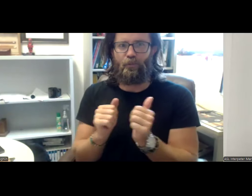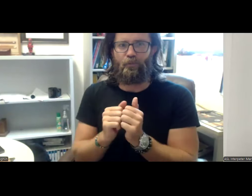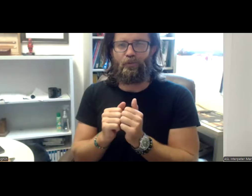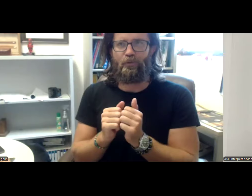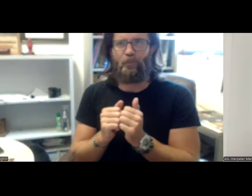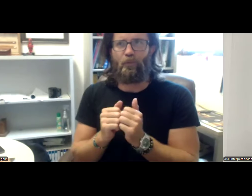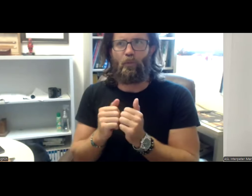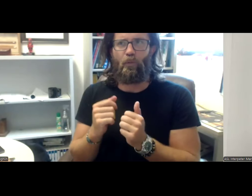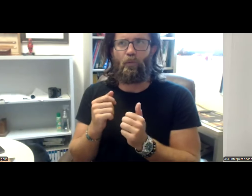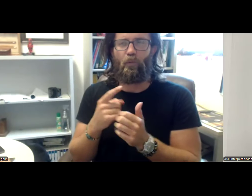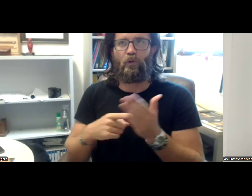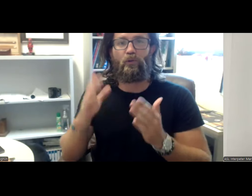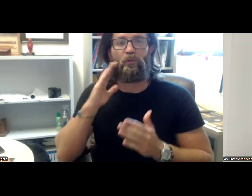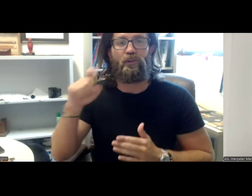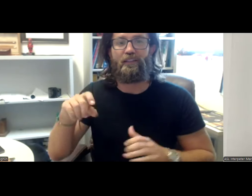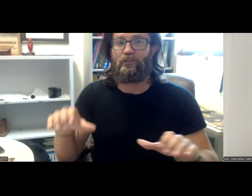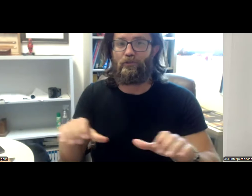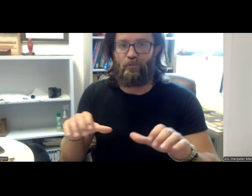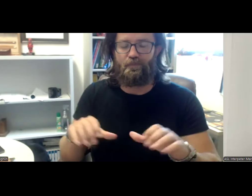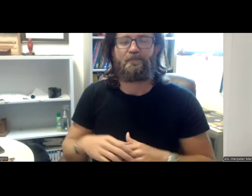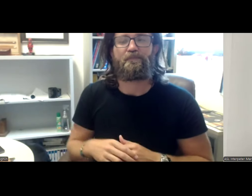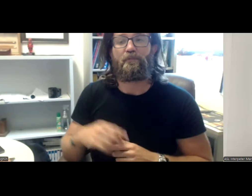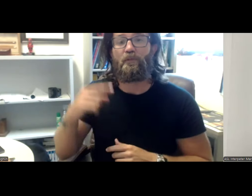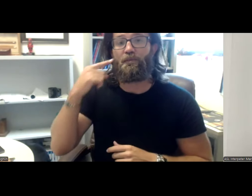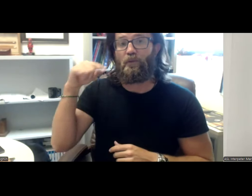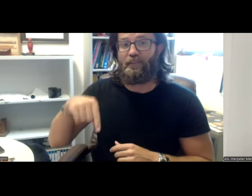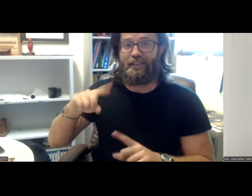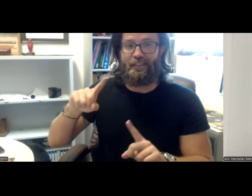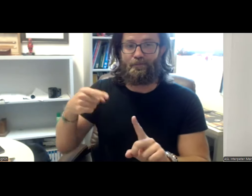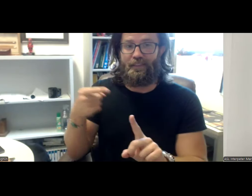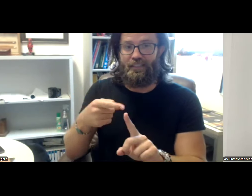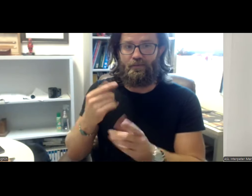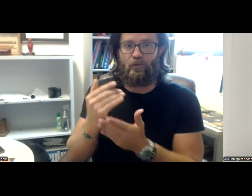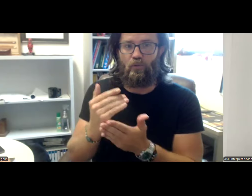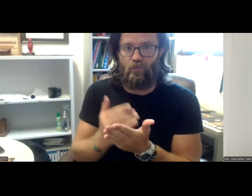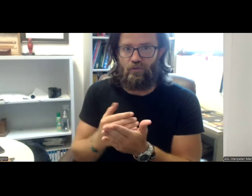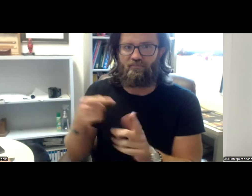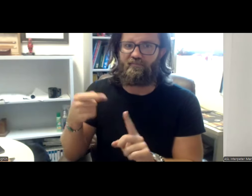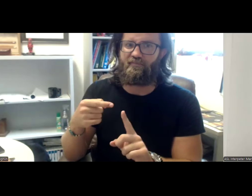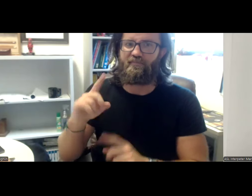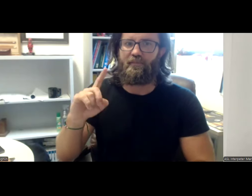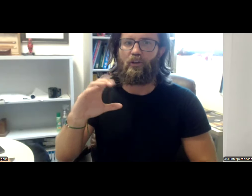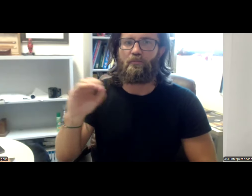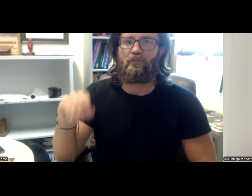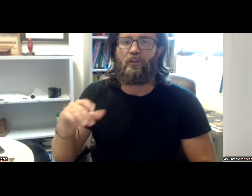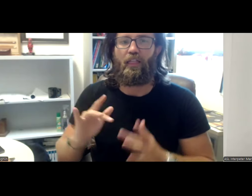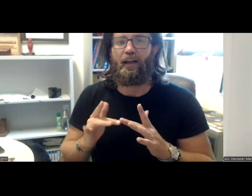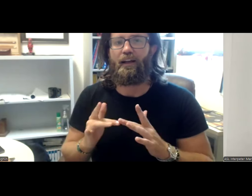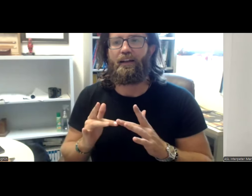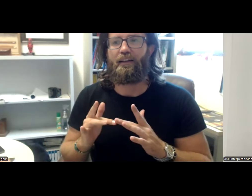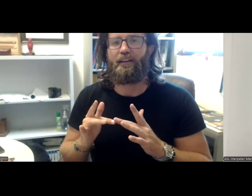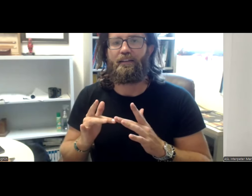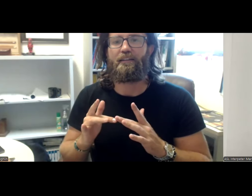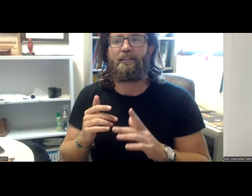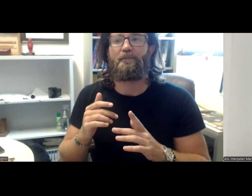So you're probably maybe a little disoriented on what you think you should do. So for this specific